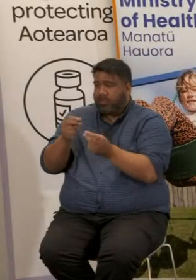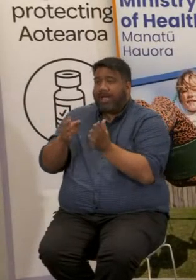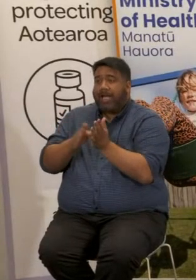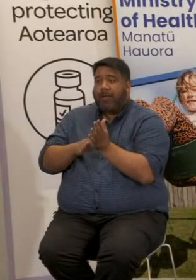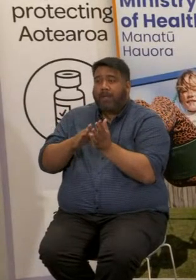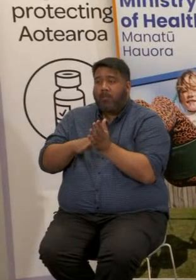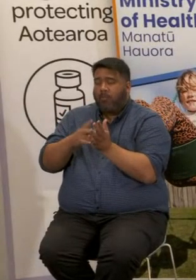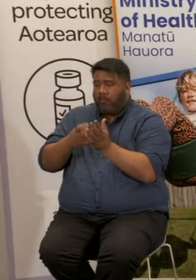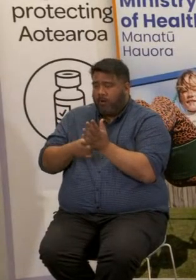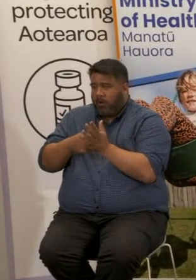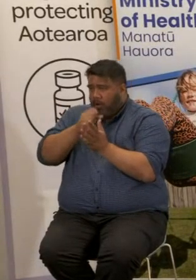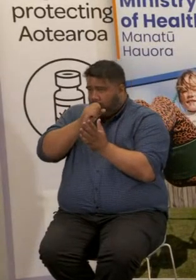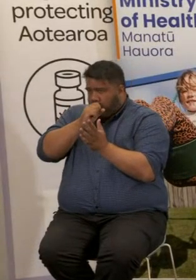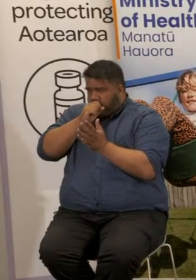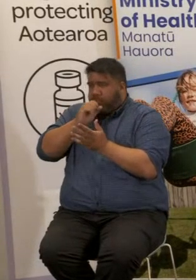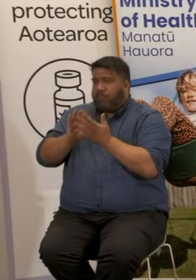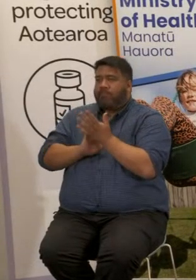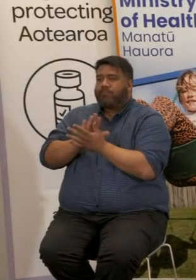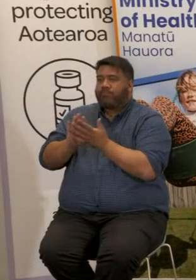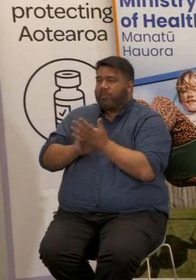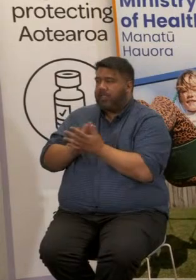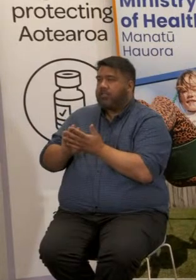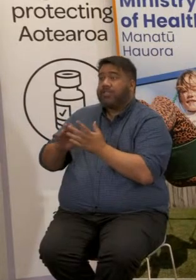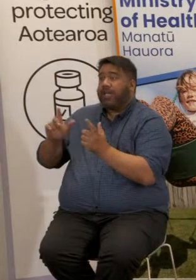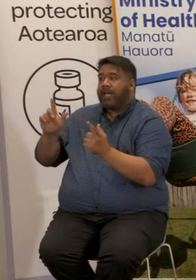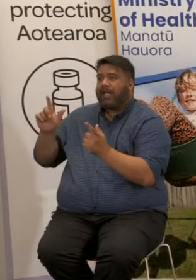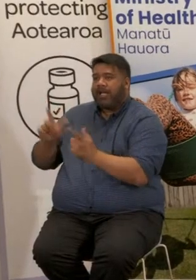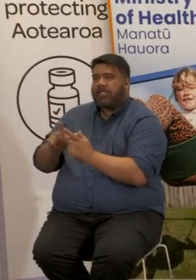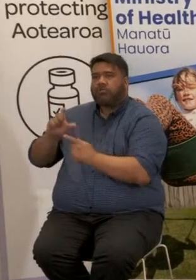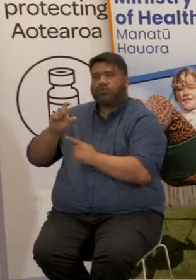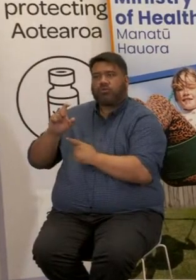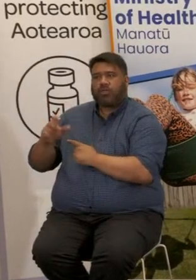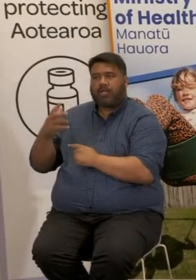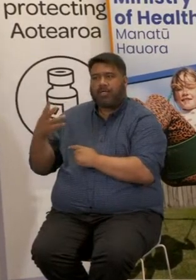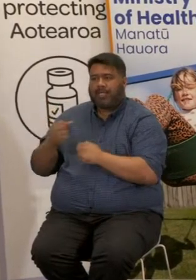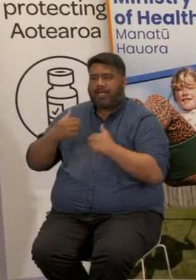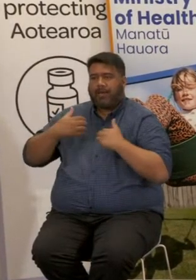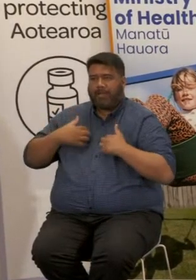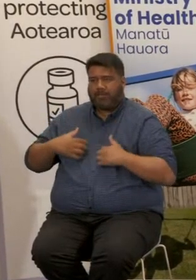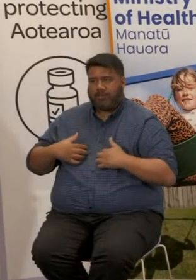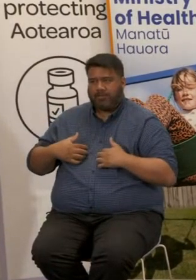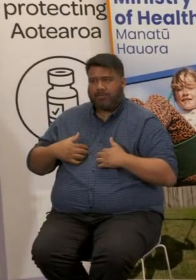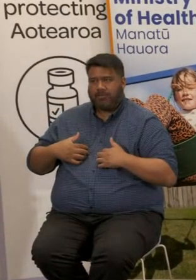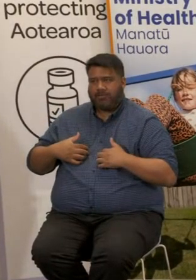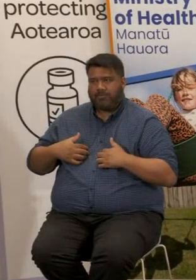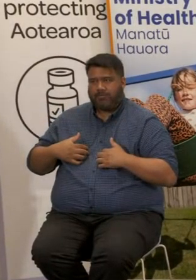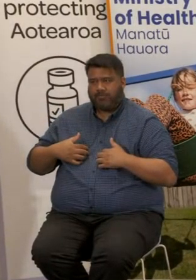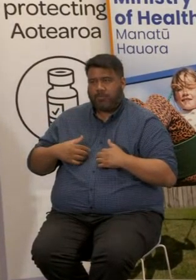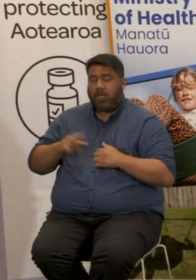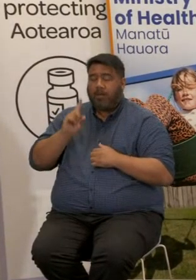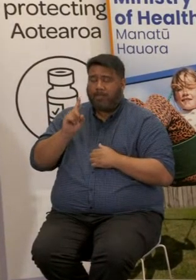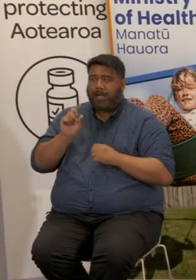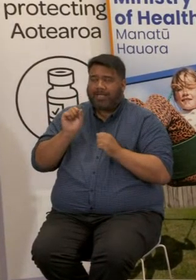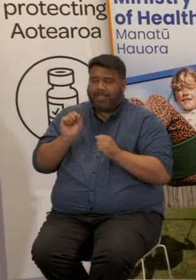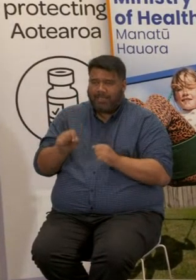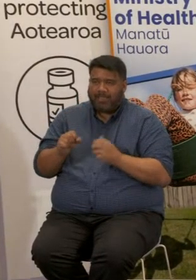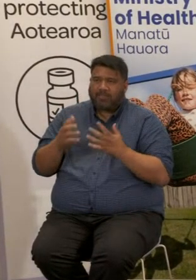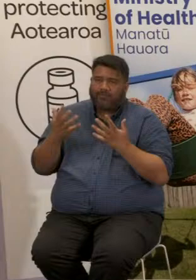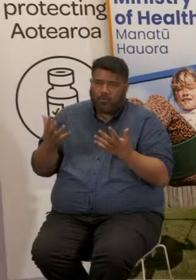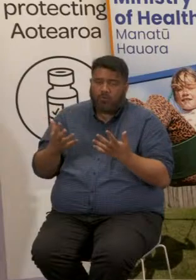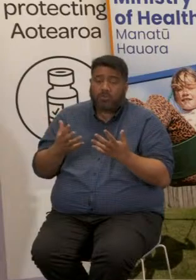over measles, but the few that break through, the relative proportion will be more vaccinated. So your overall disease